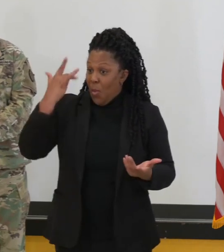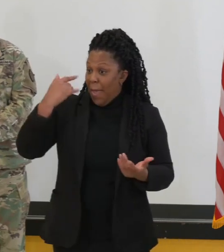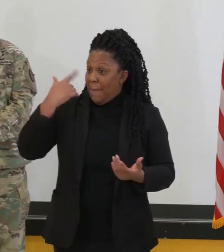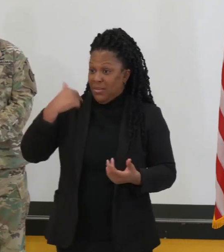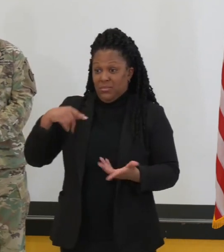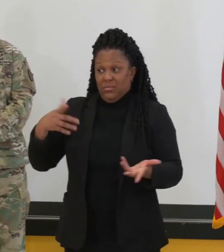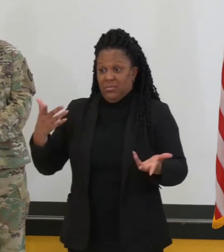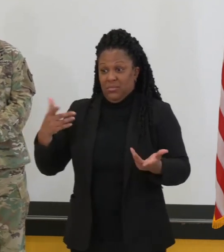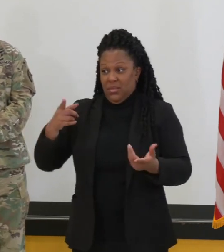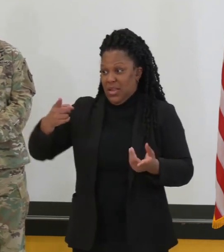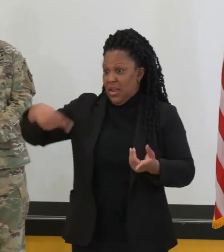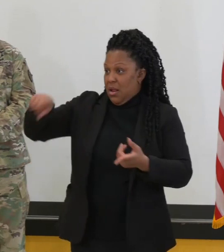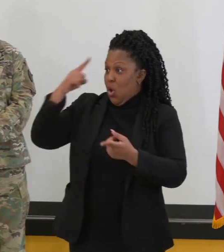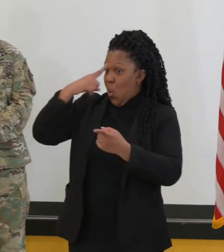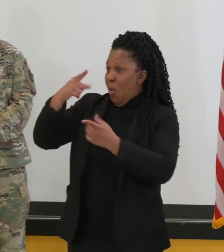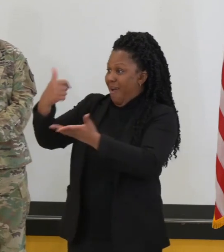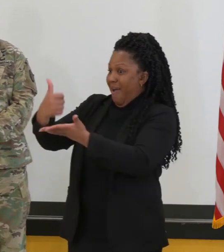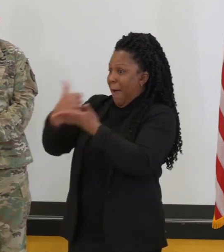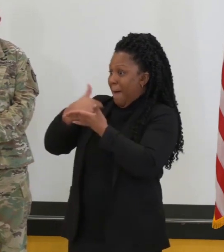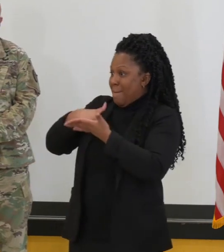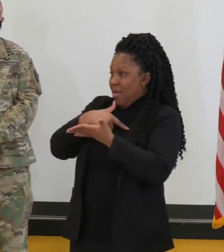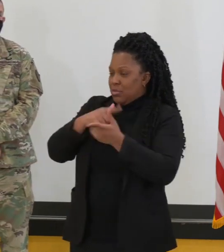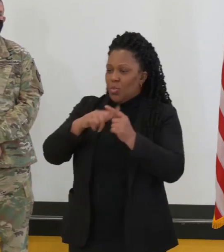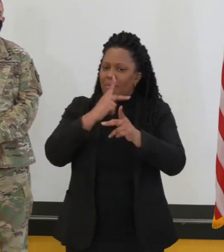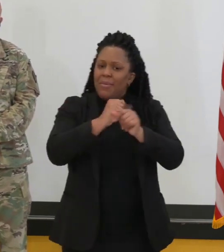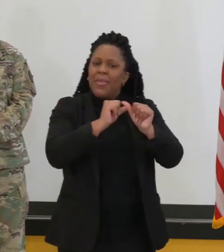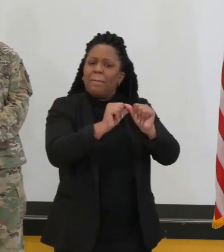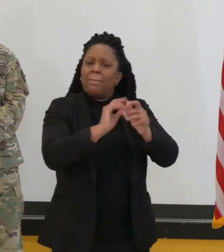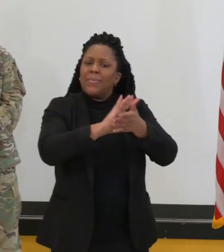what I see their mission as. I don't see their mission as